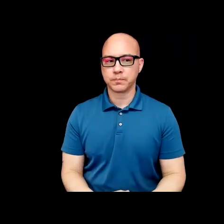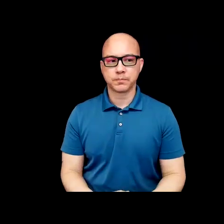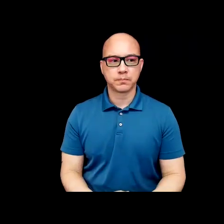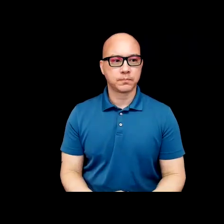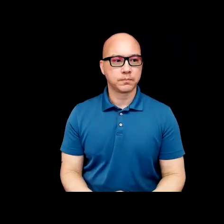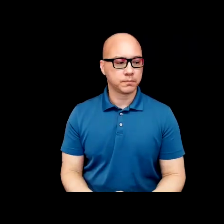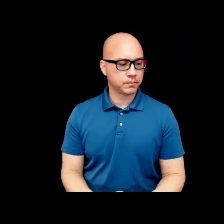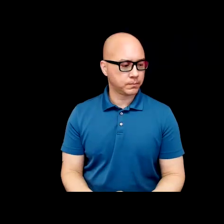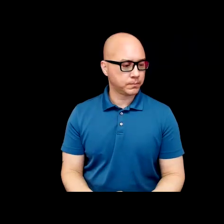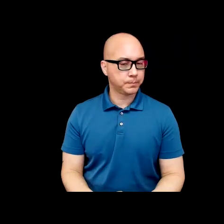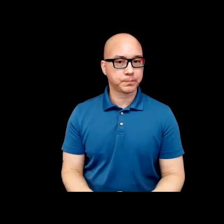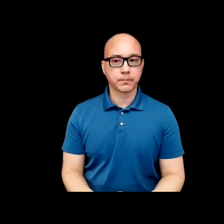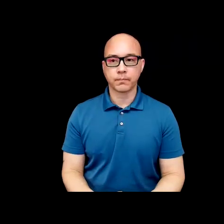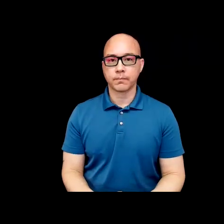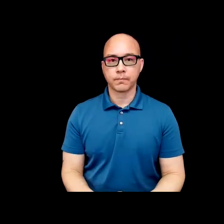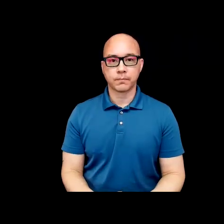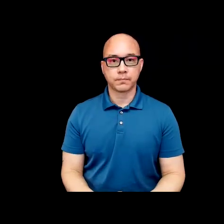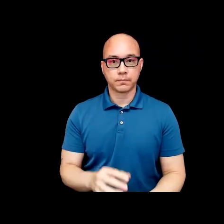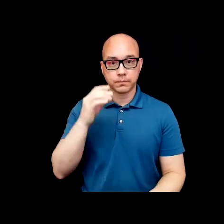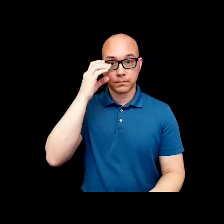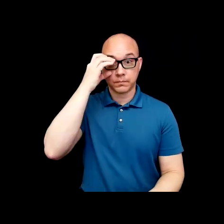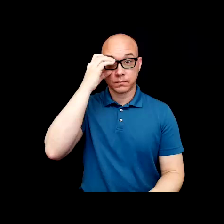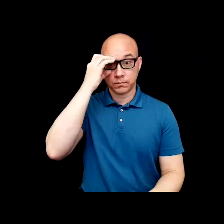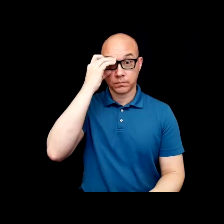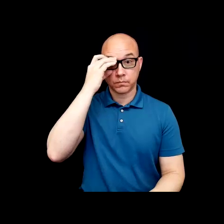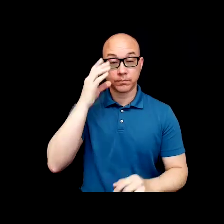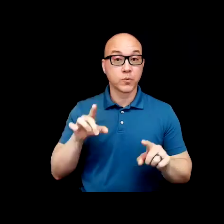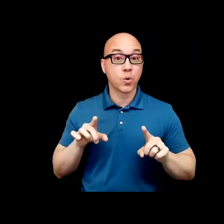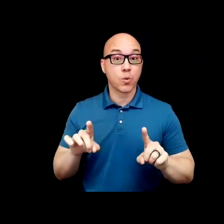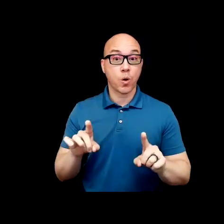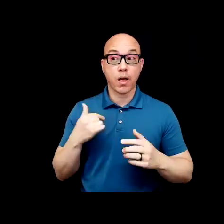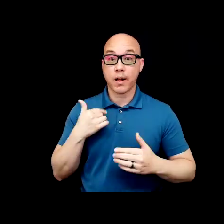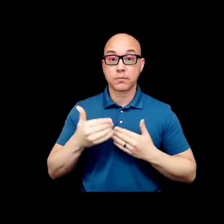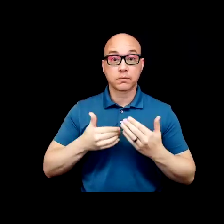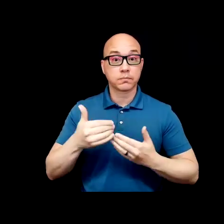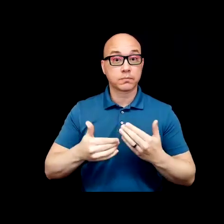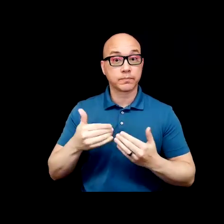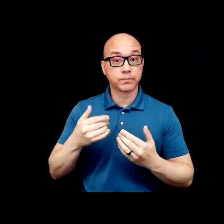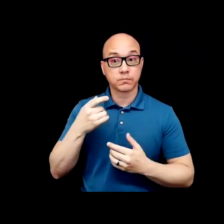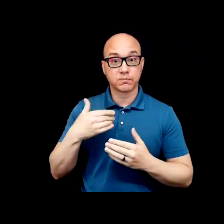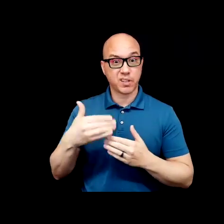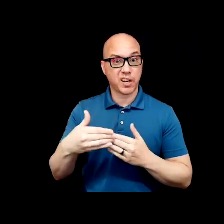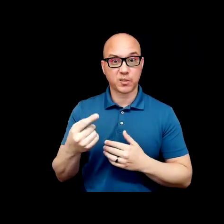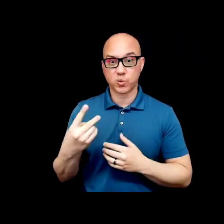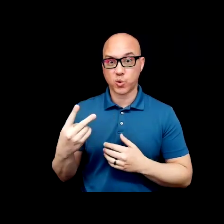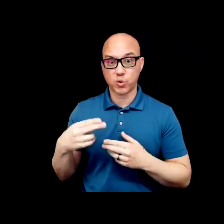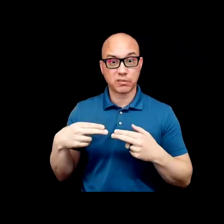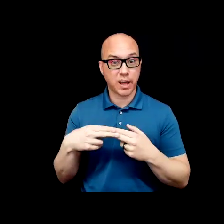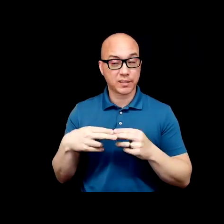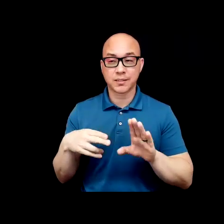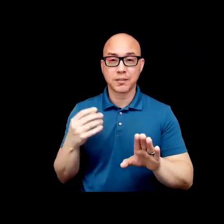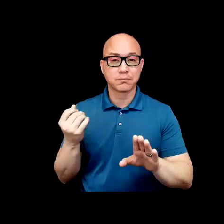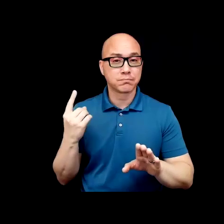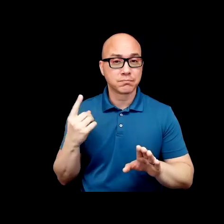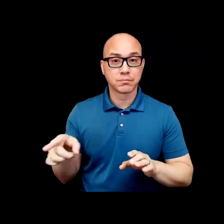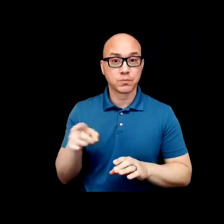so as I walk you through the next few slides, I'd like you to keep in mind that you don't need to become an